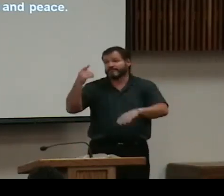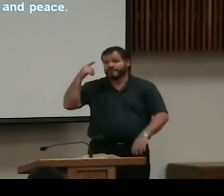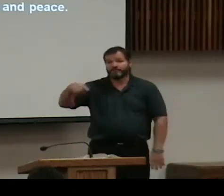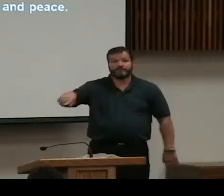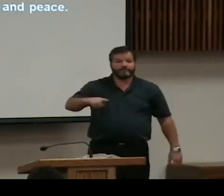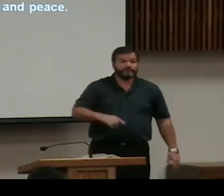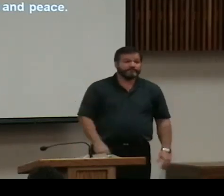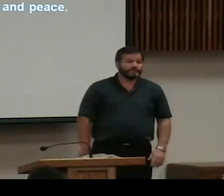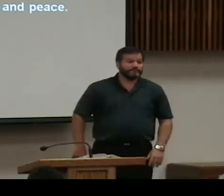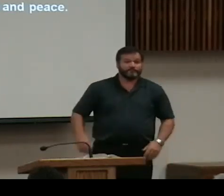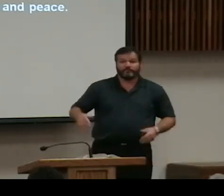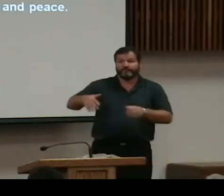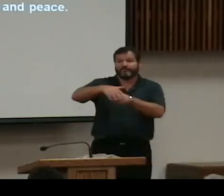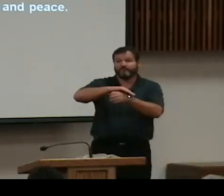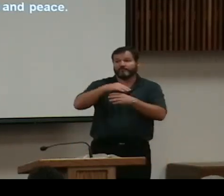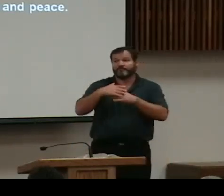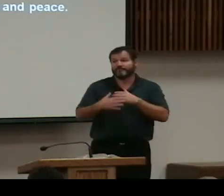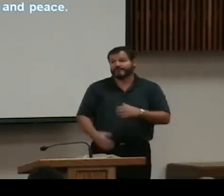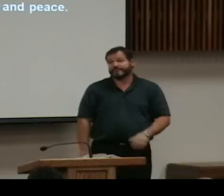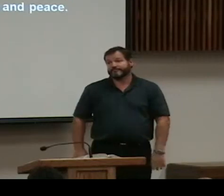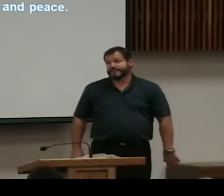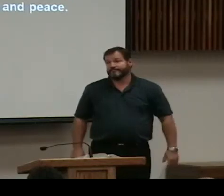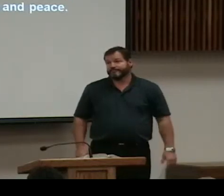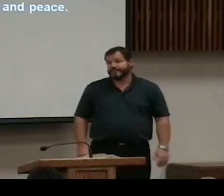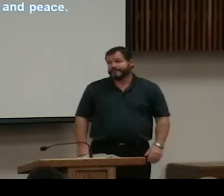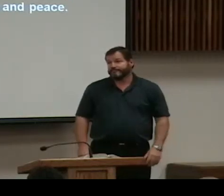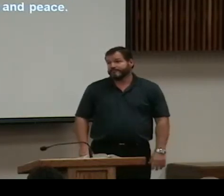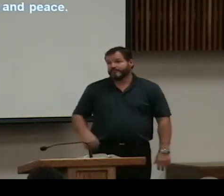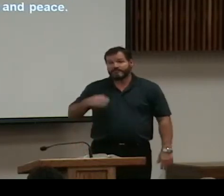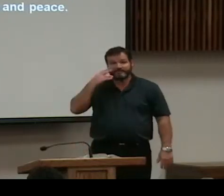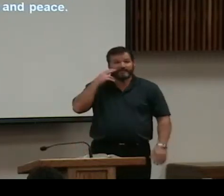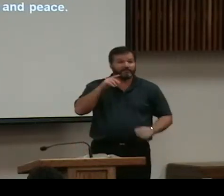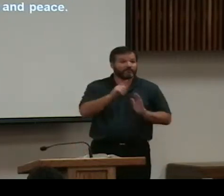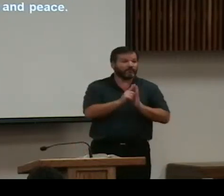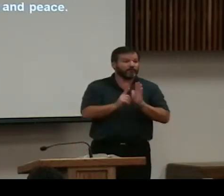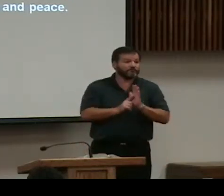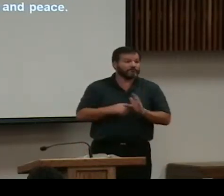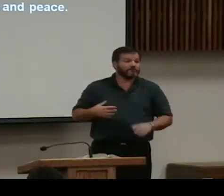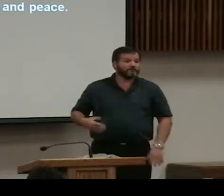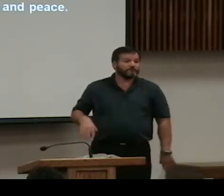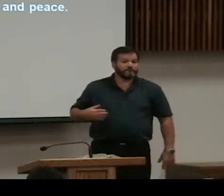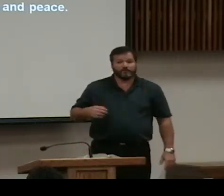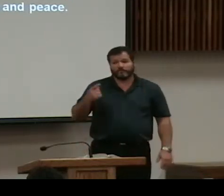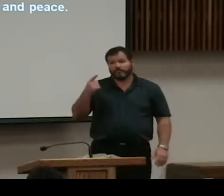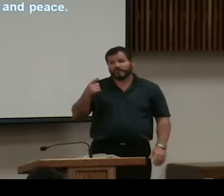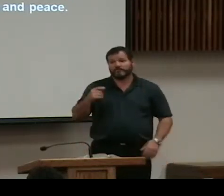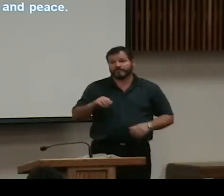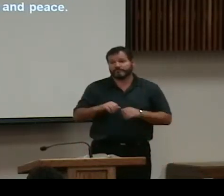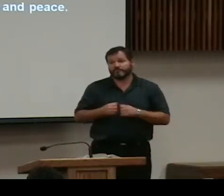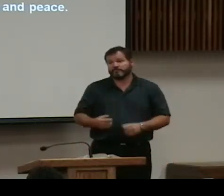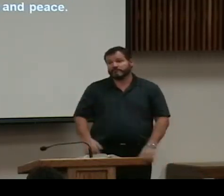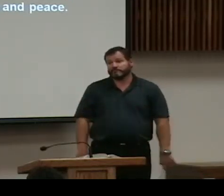Jesus already died for you, covered by blood. You see that rule?